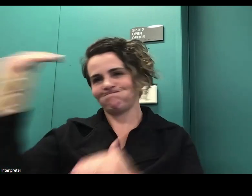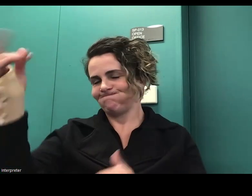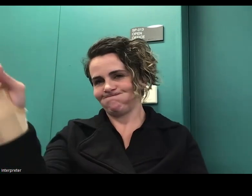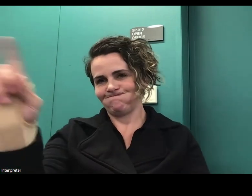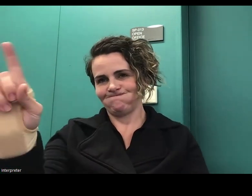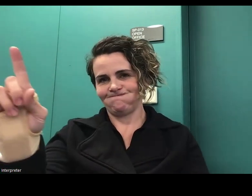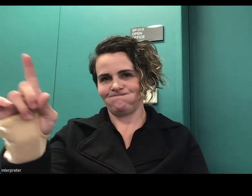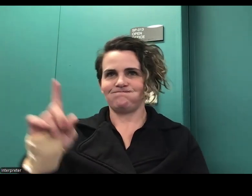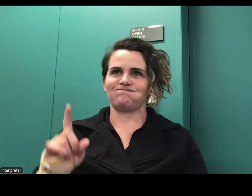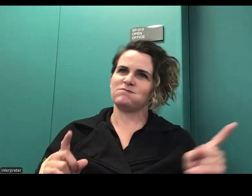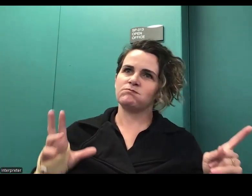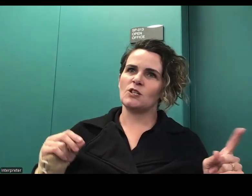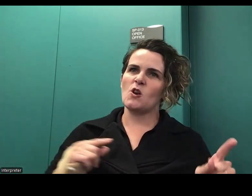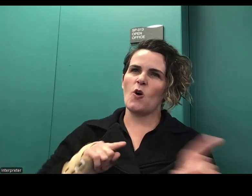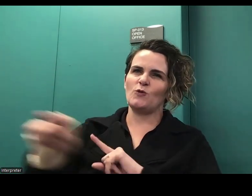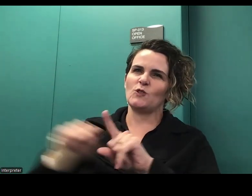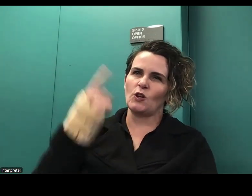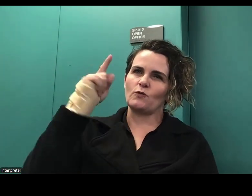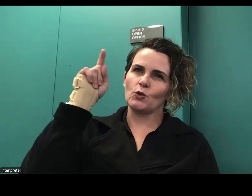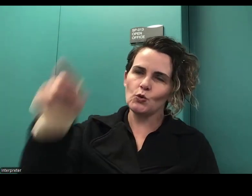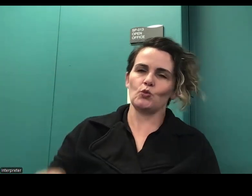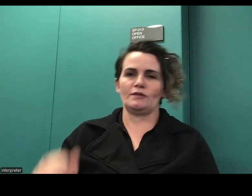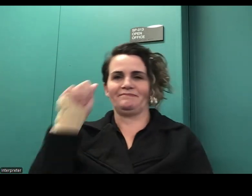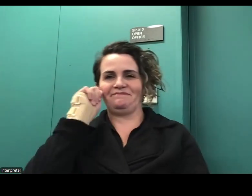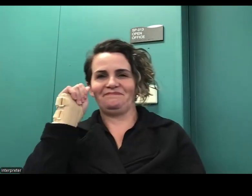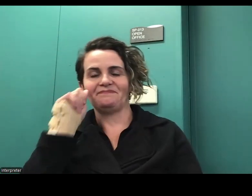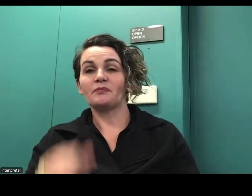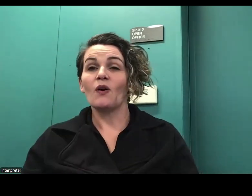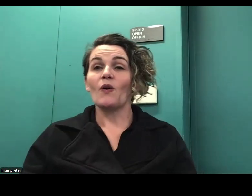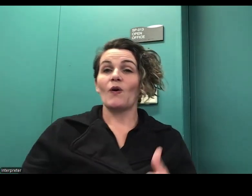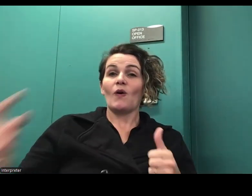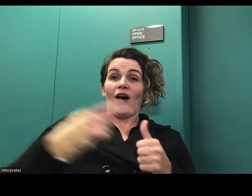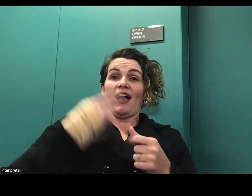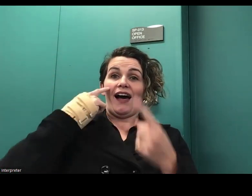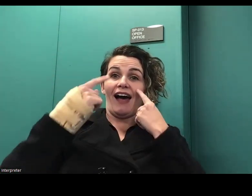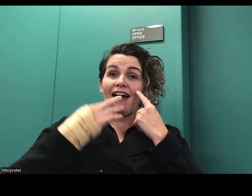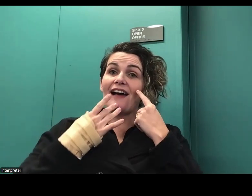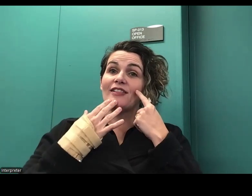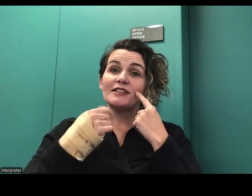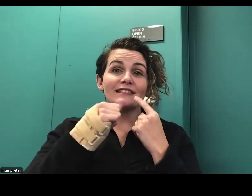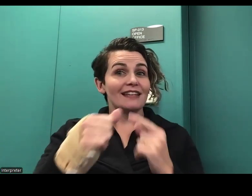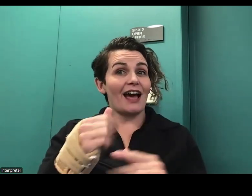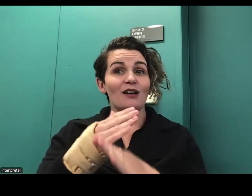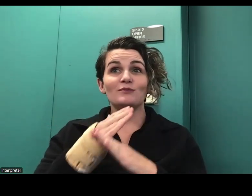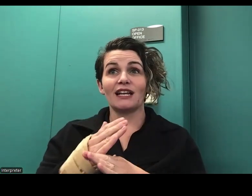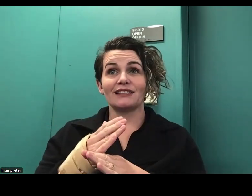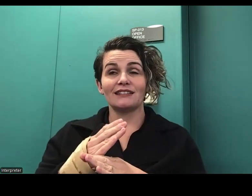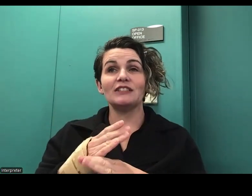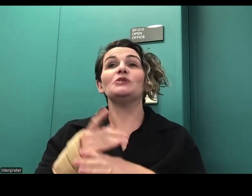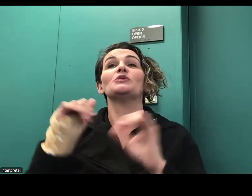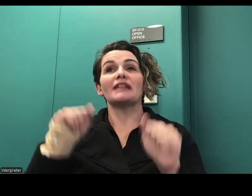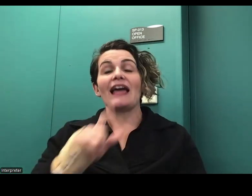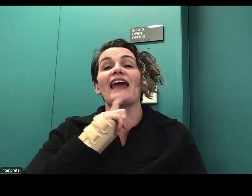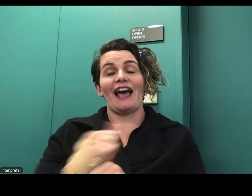loud. No stars on that. It is, first of all, eye color is not in there, so you can say